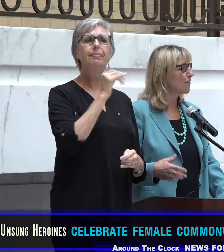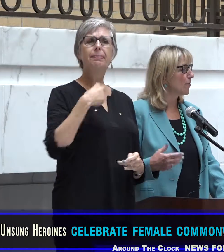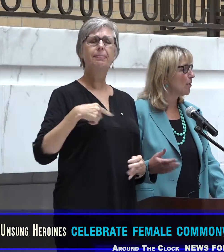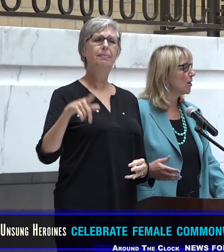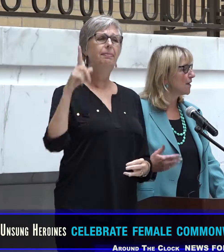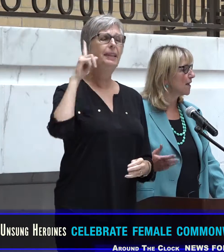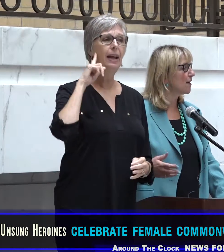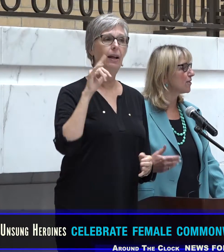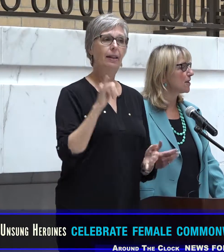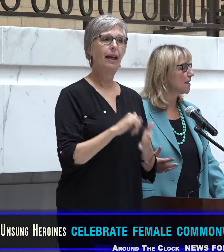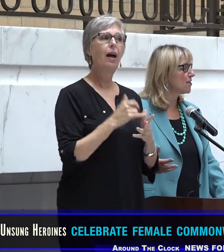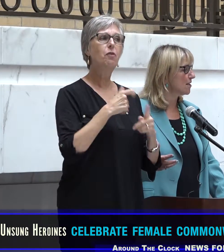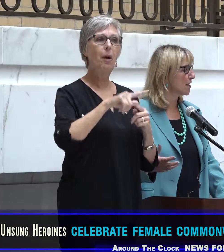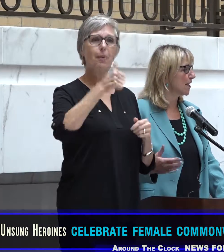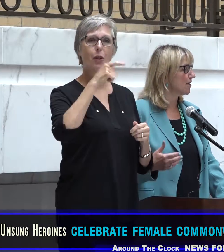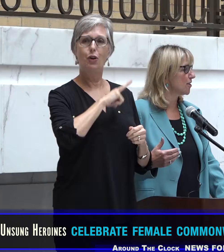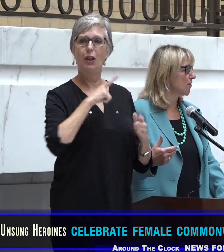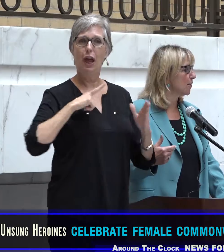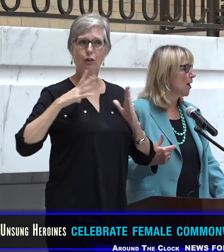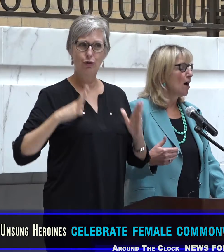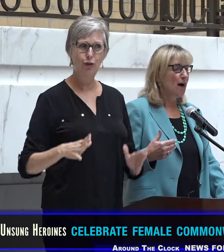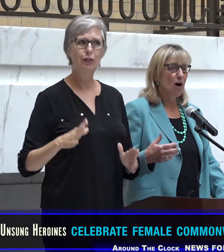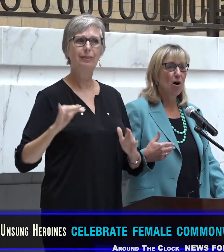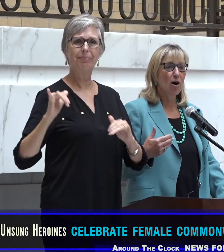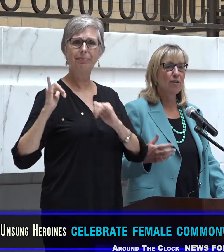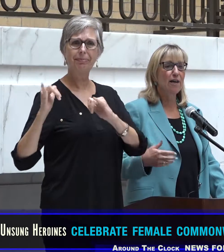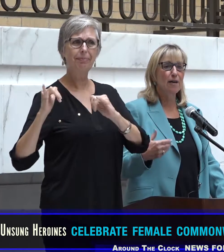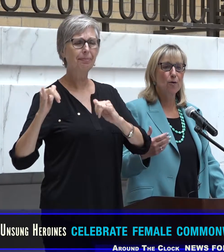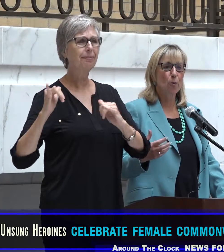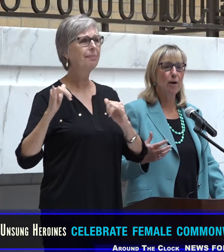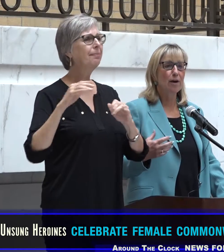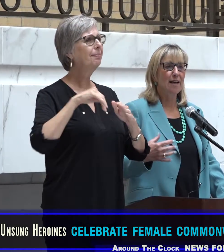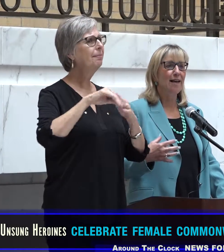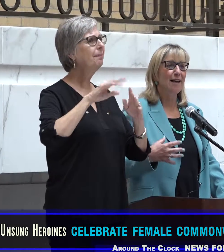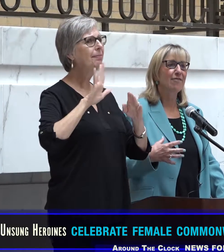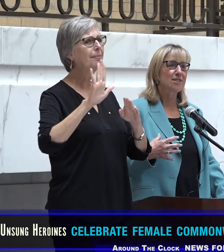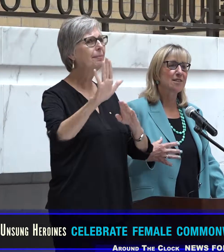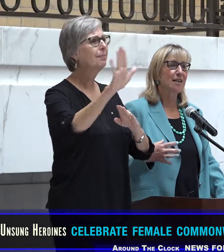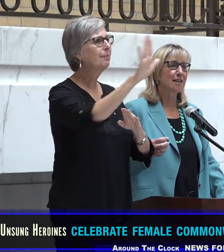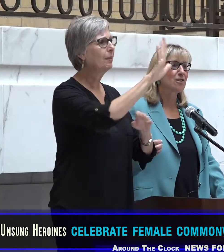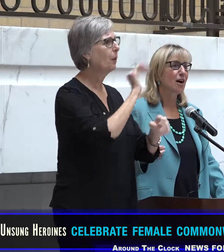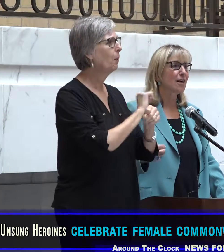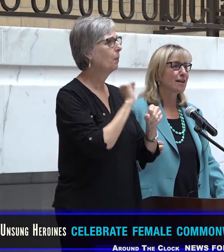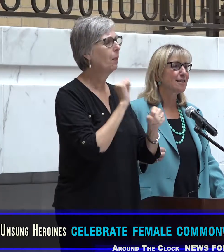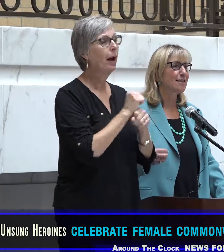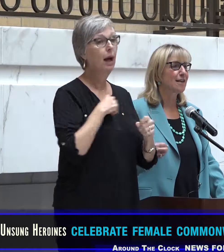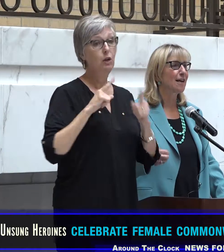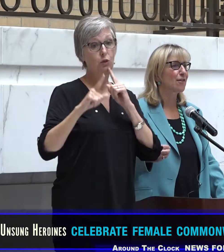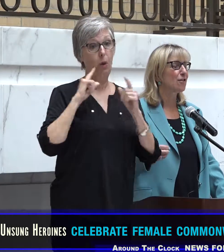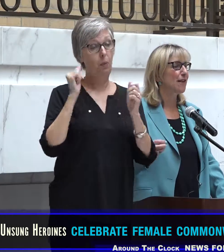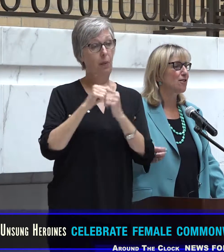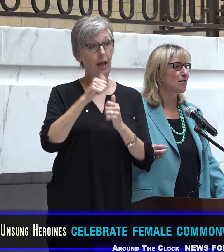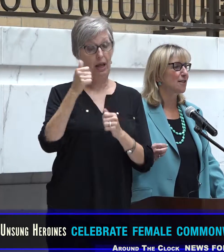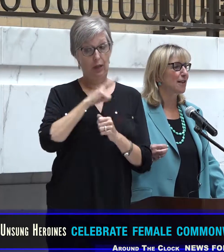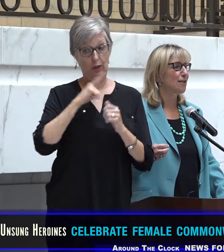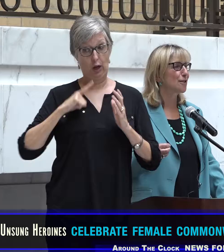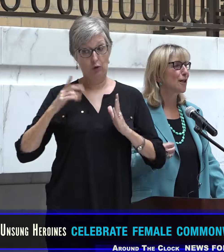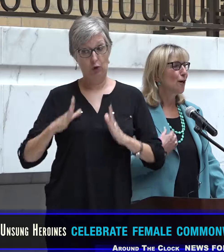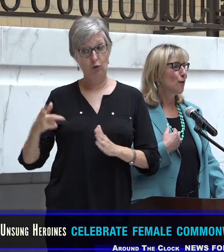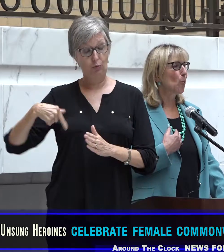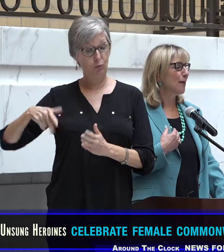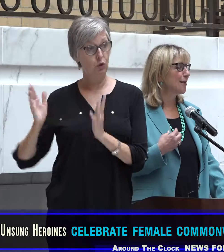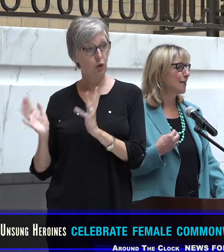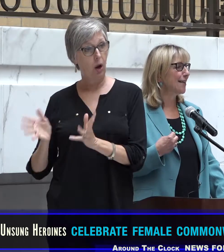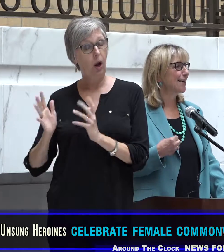hear that from all the other legislators, from all the other work, and I have to say, in talking to the other